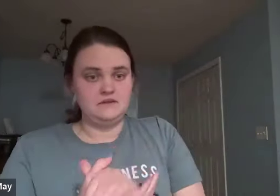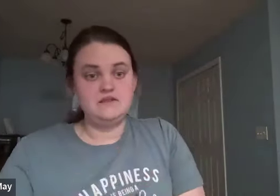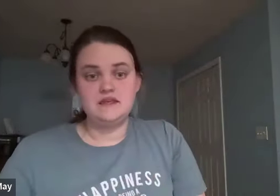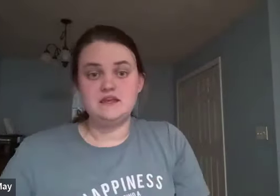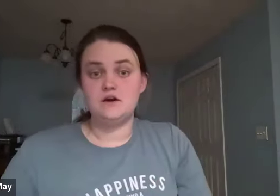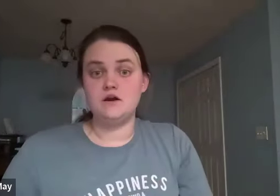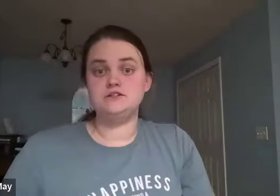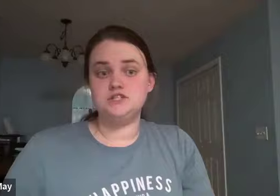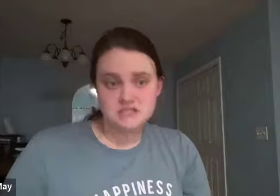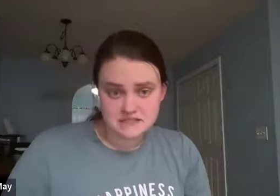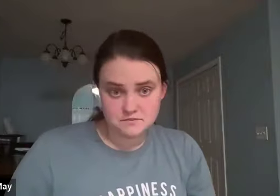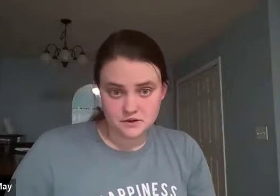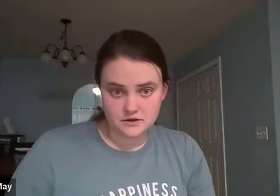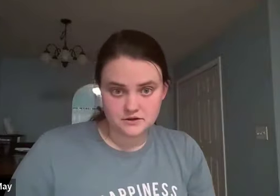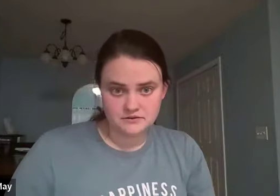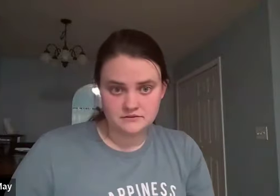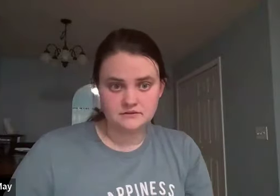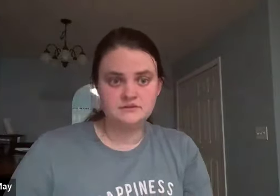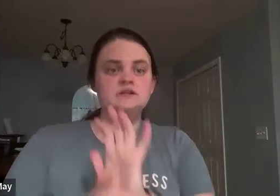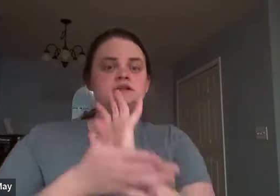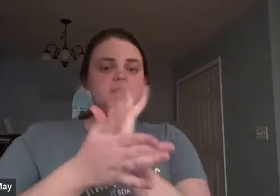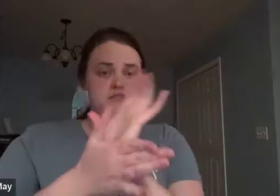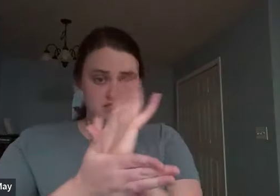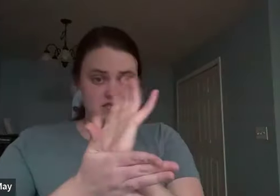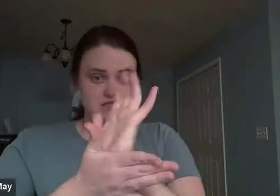And then our cheeseburger.